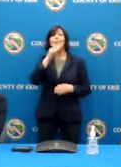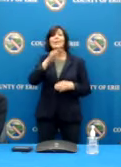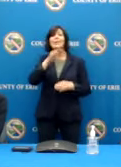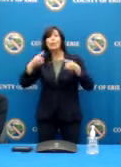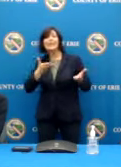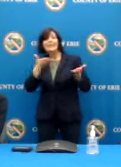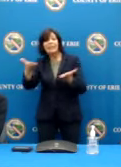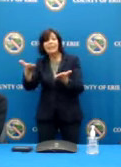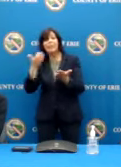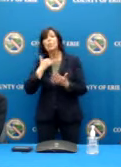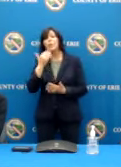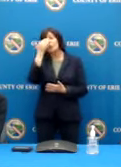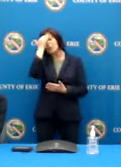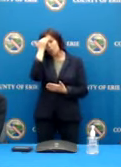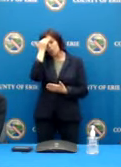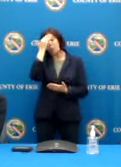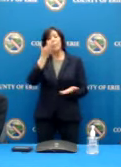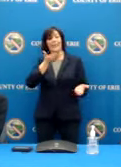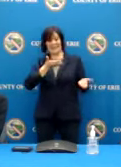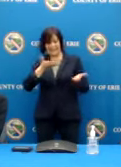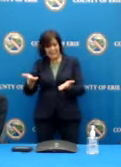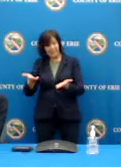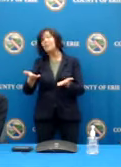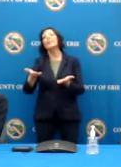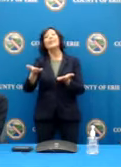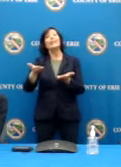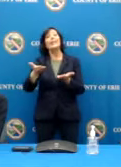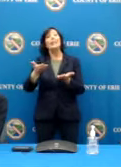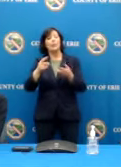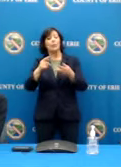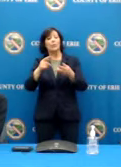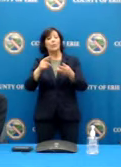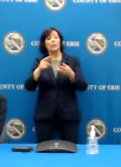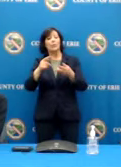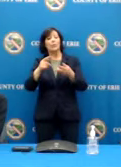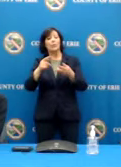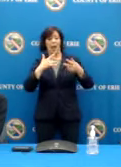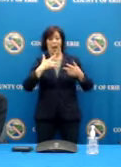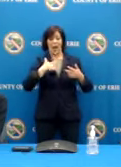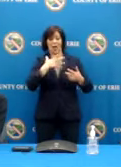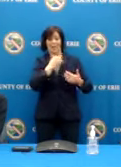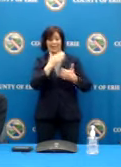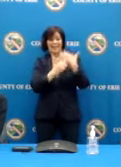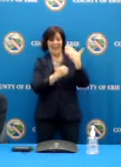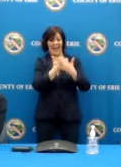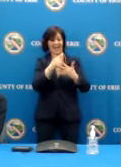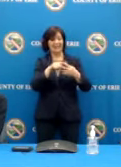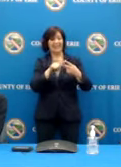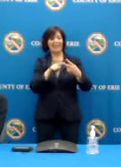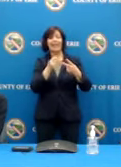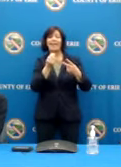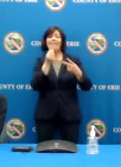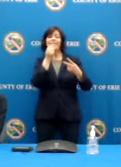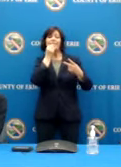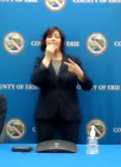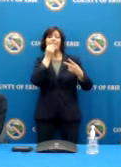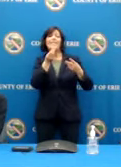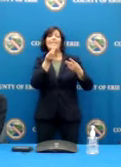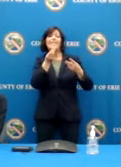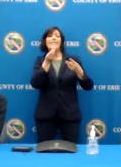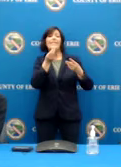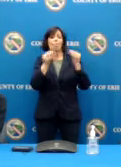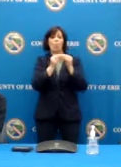know that, as well as meal delivery, 2 key organizations, Hearts and Hands and Feed More Western New York, are taking more